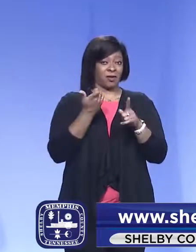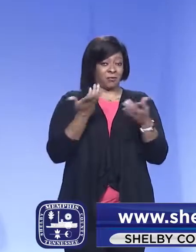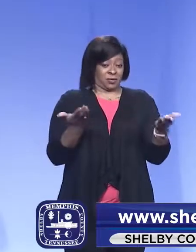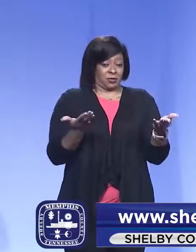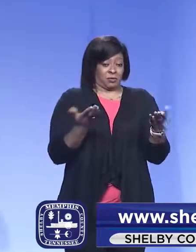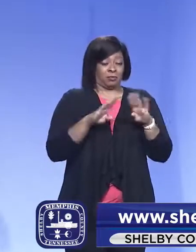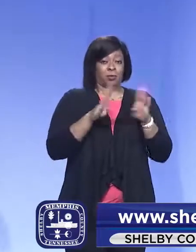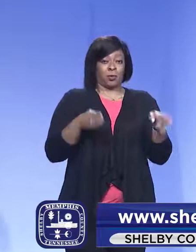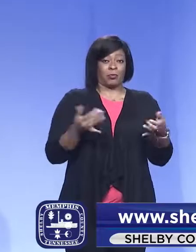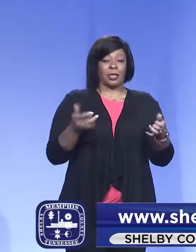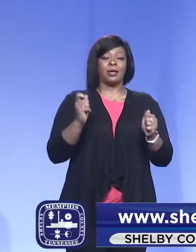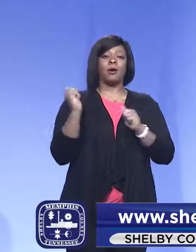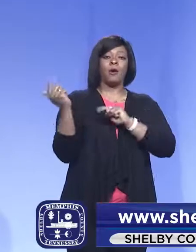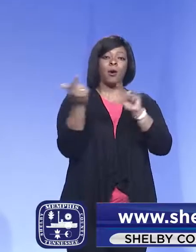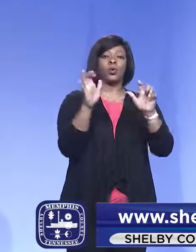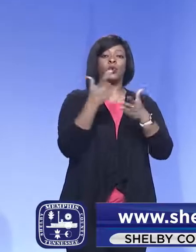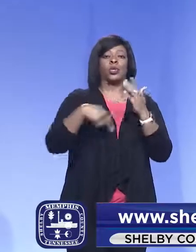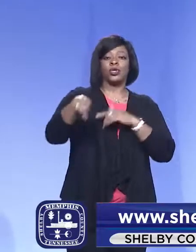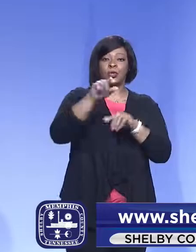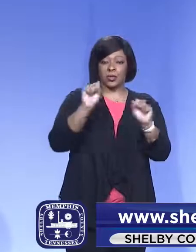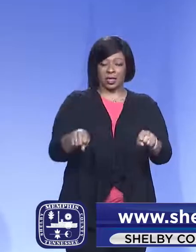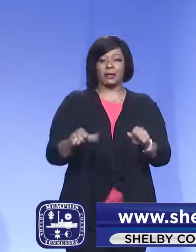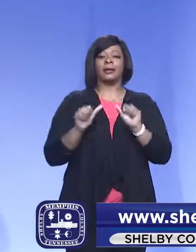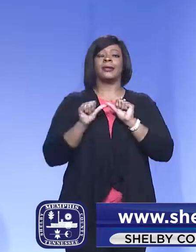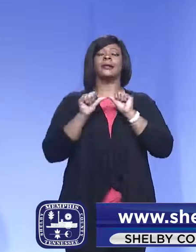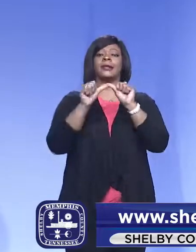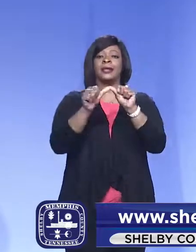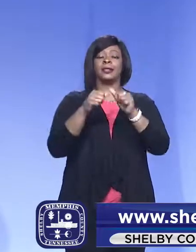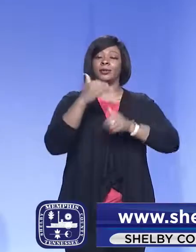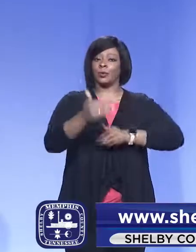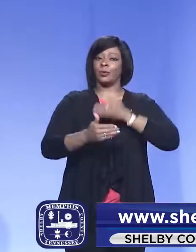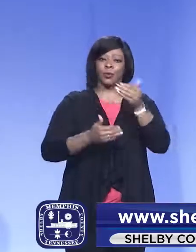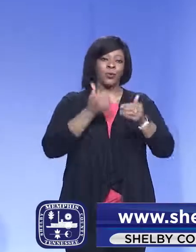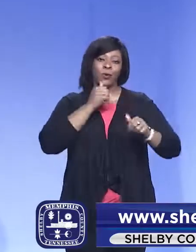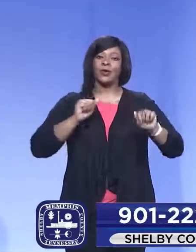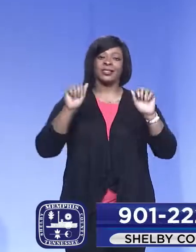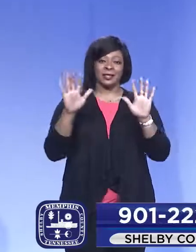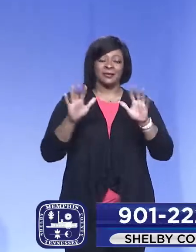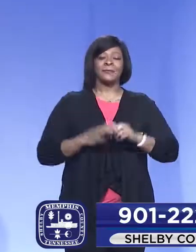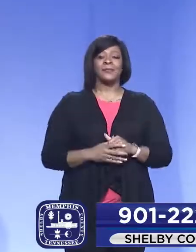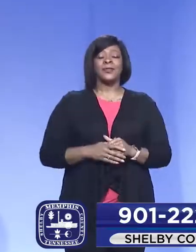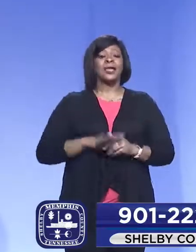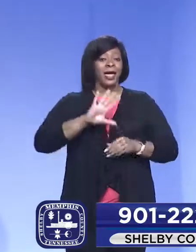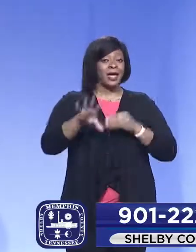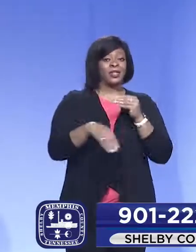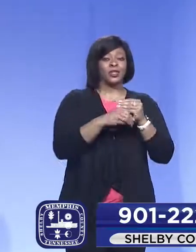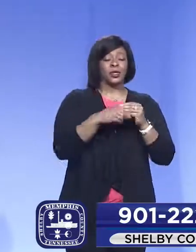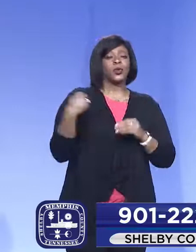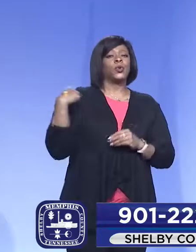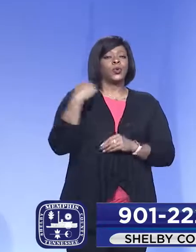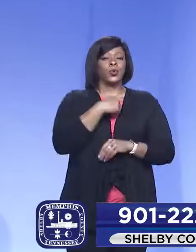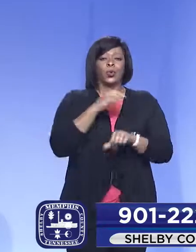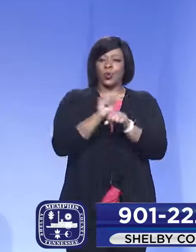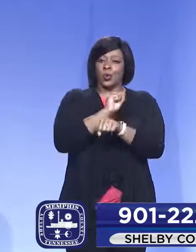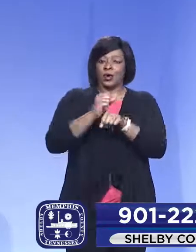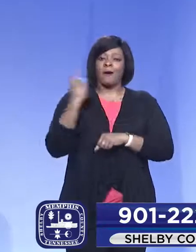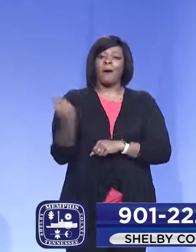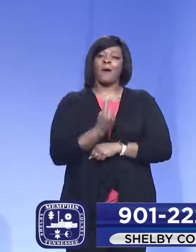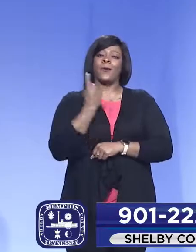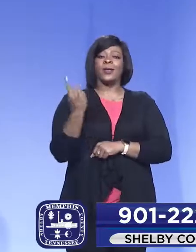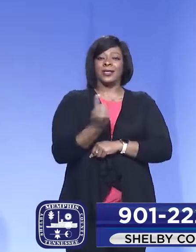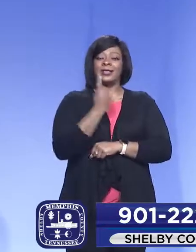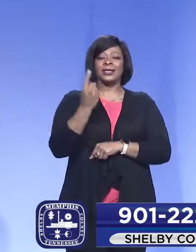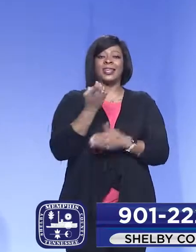is that we need everyone to do what they can to continue the course. In addition to that, we are always working on